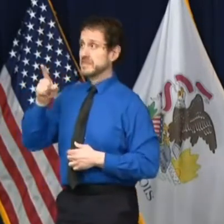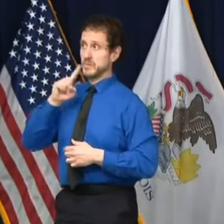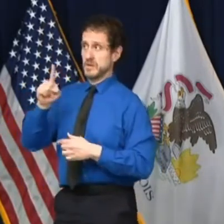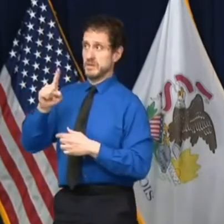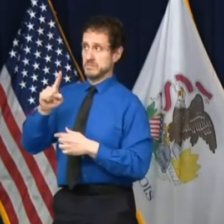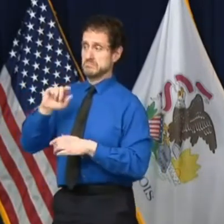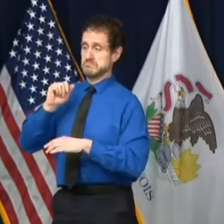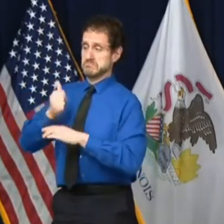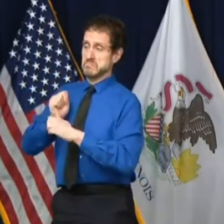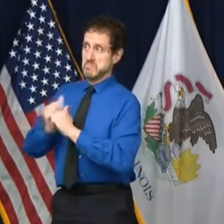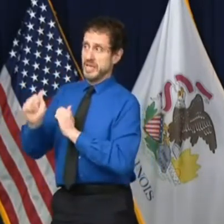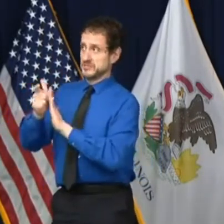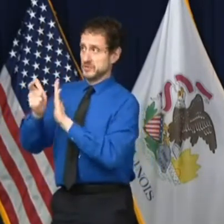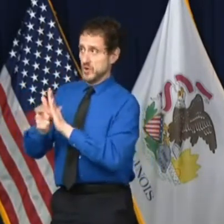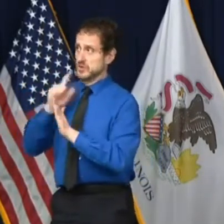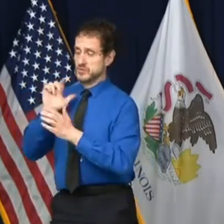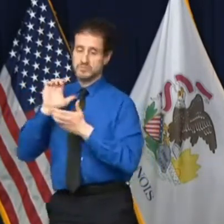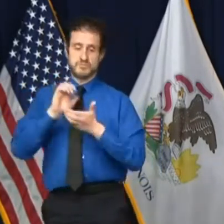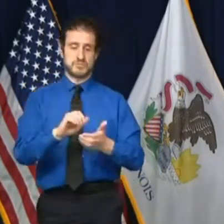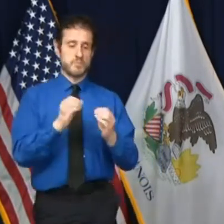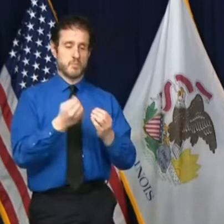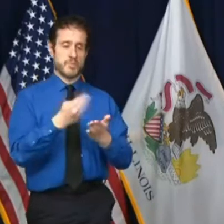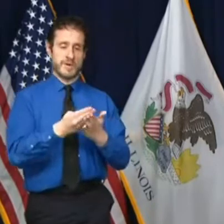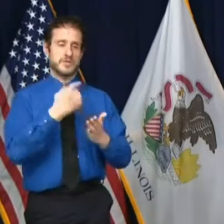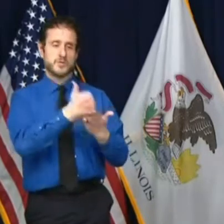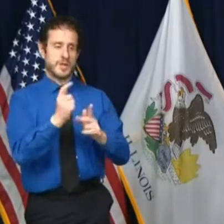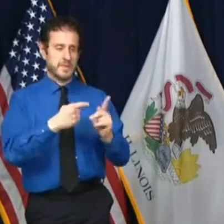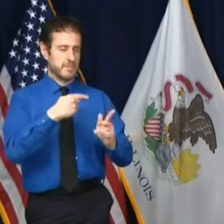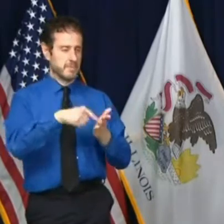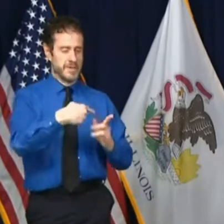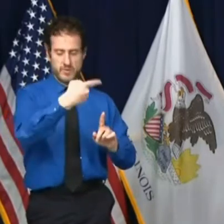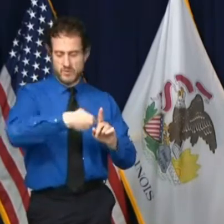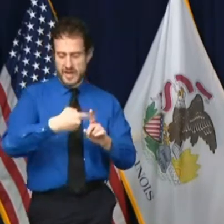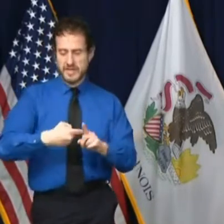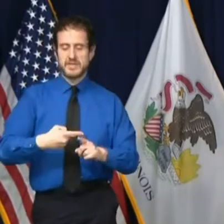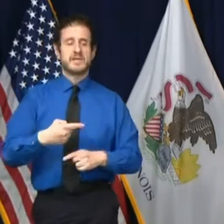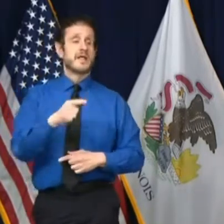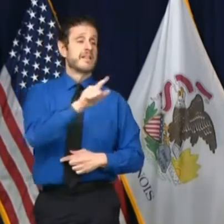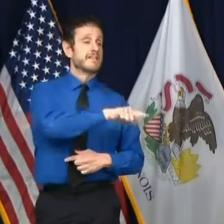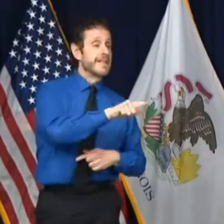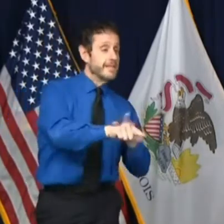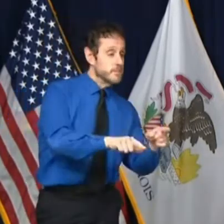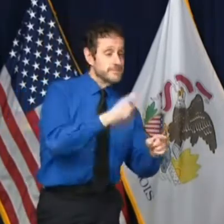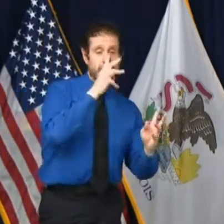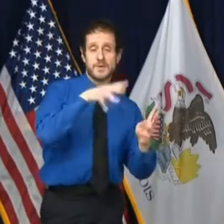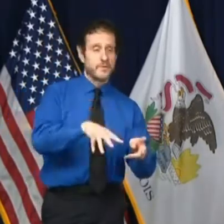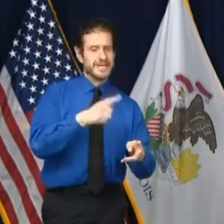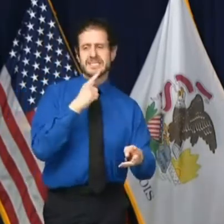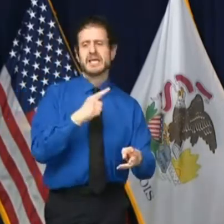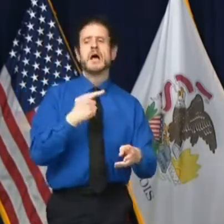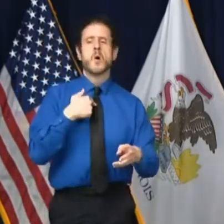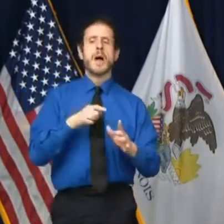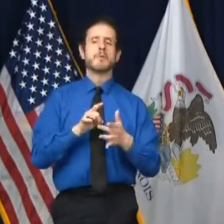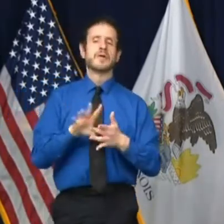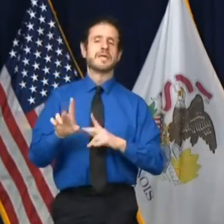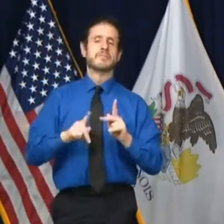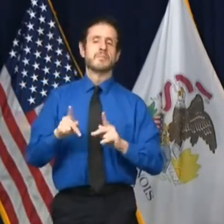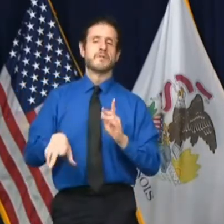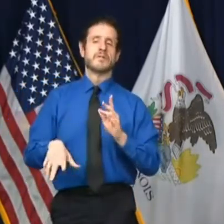do proactively, either through state police or the Attorney General, to prevent landlords who are ignoring the moratorium on evictions and